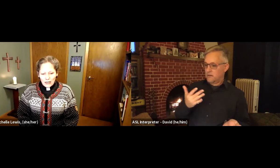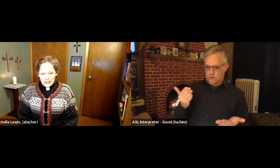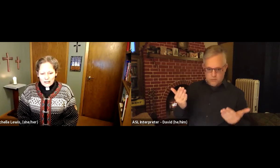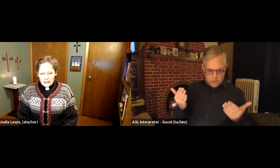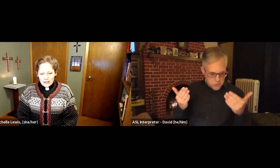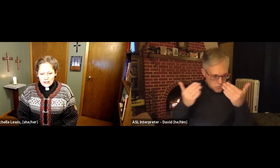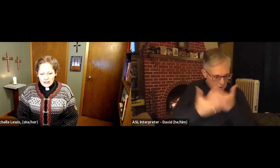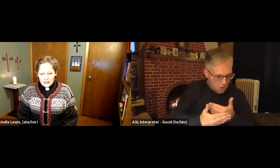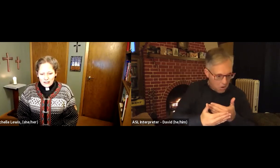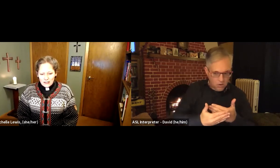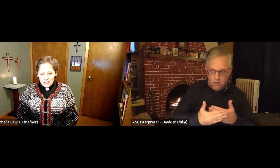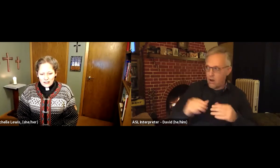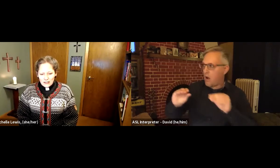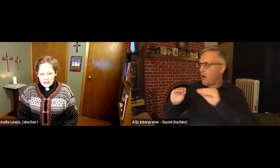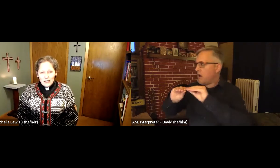the light.